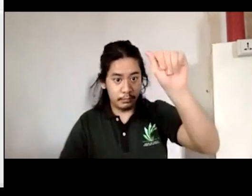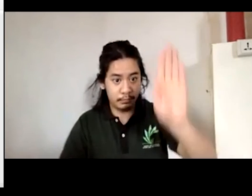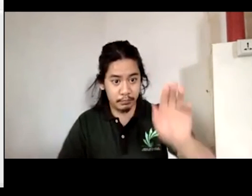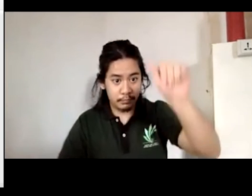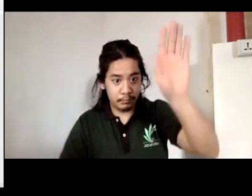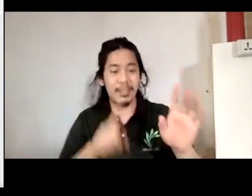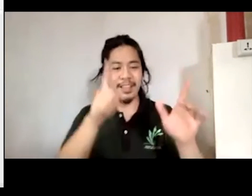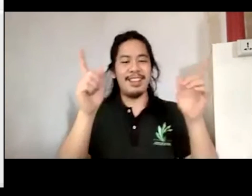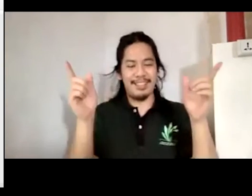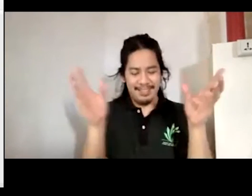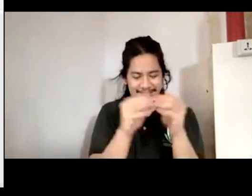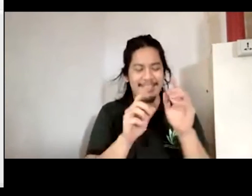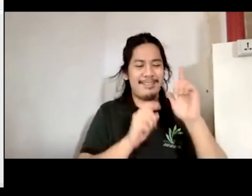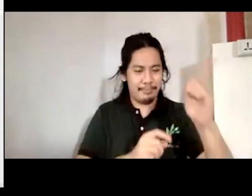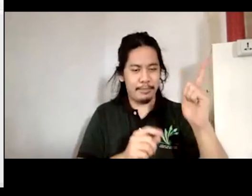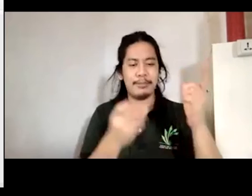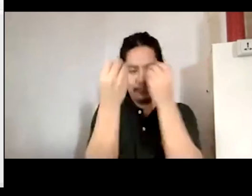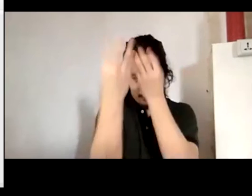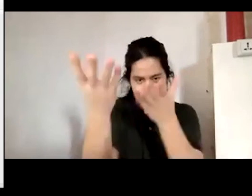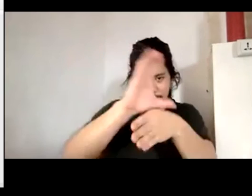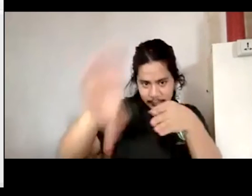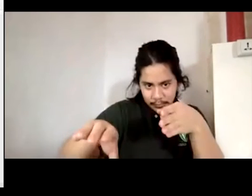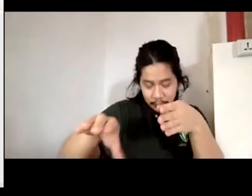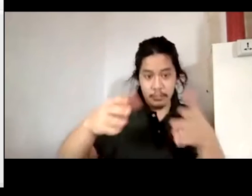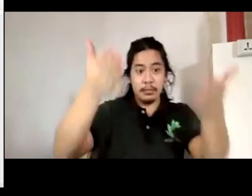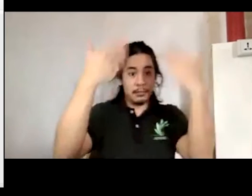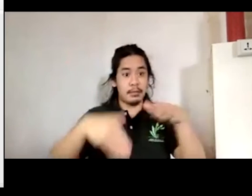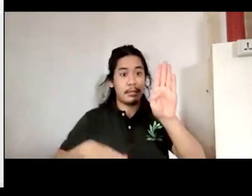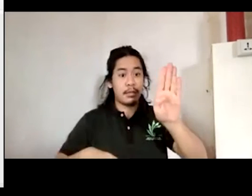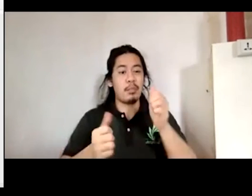What do you guys think? So B, just having an A and B basically.